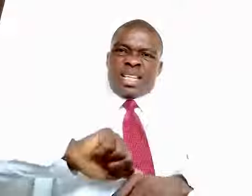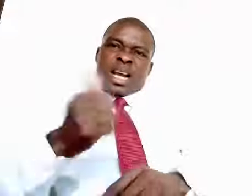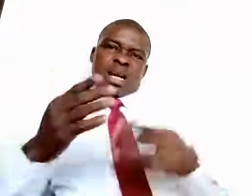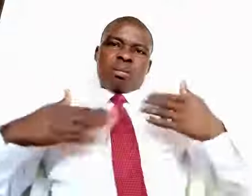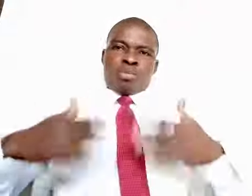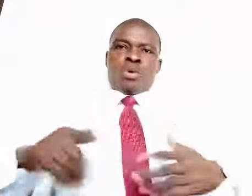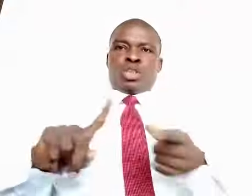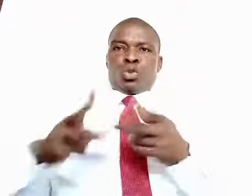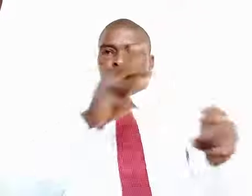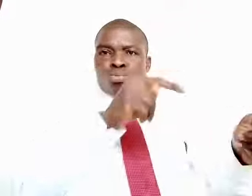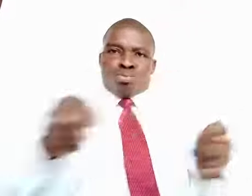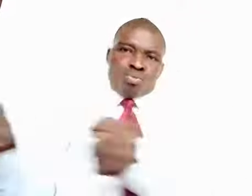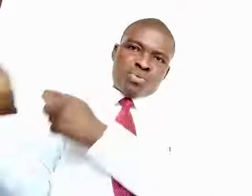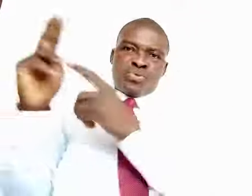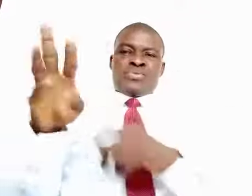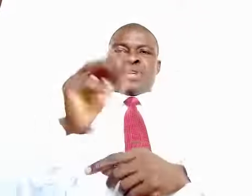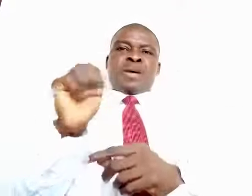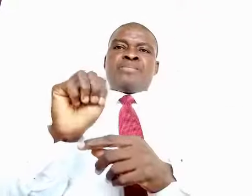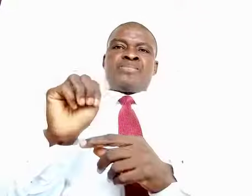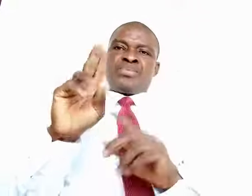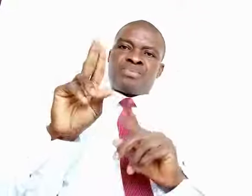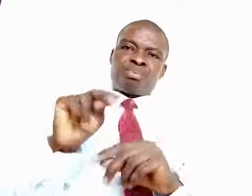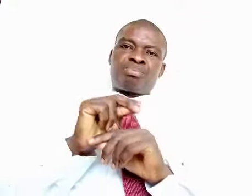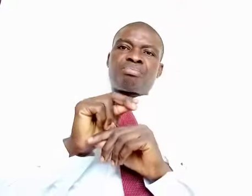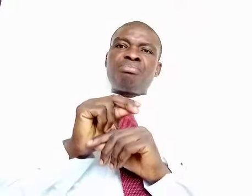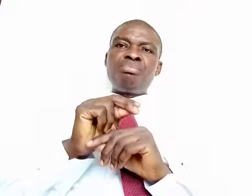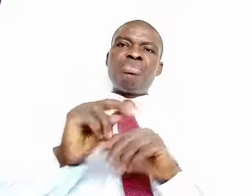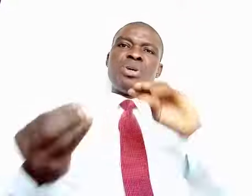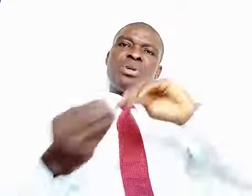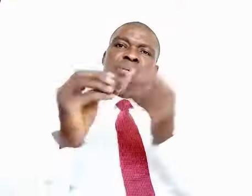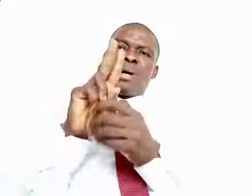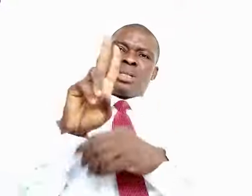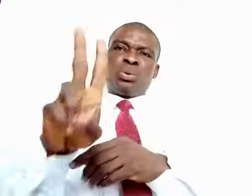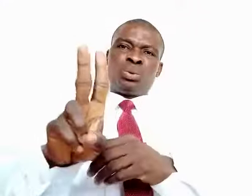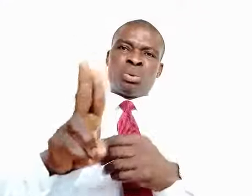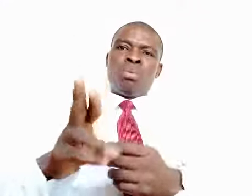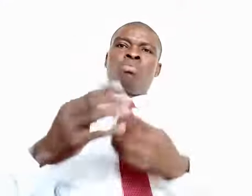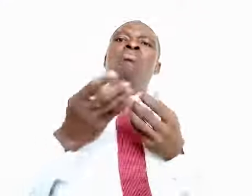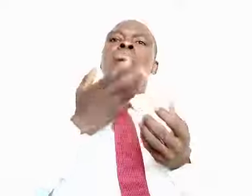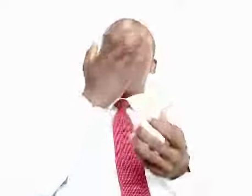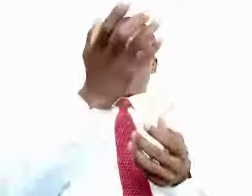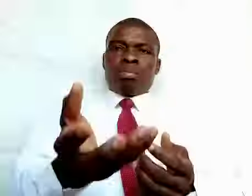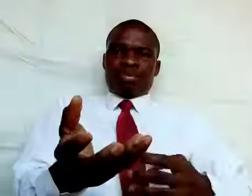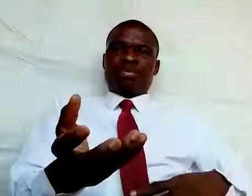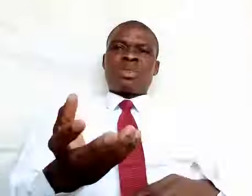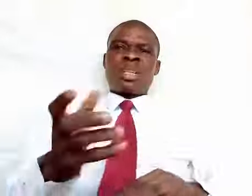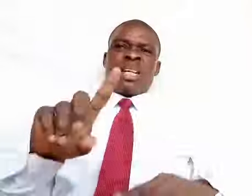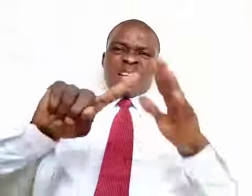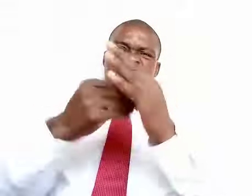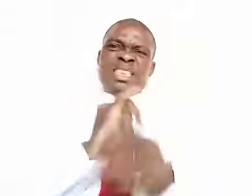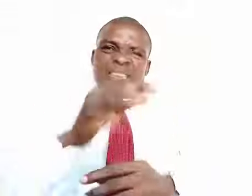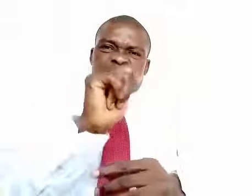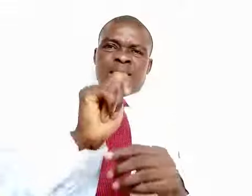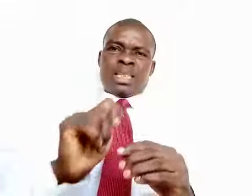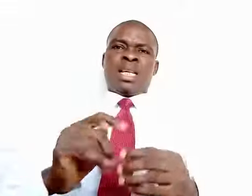They need power outside them to move them. 2. Respiration. This is the ability to respire,